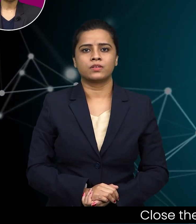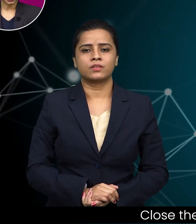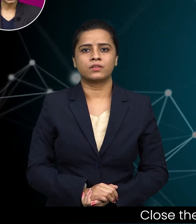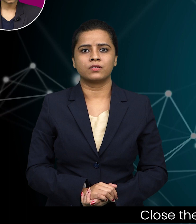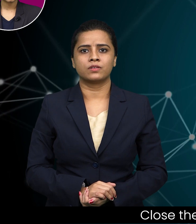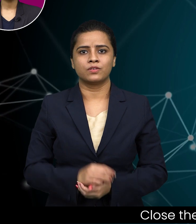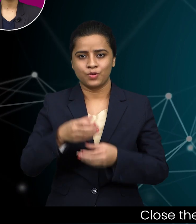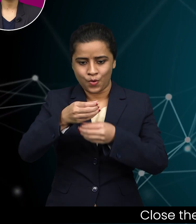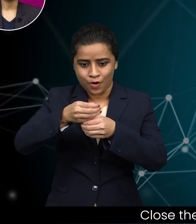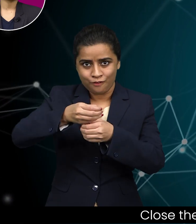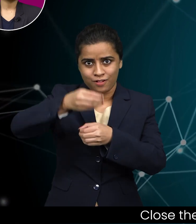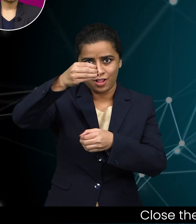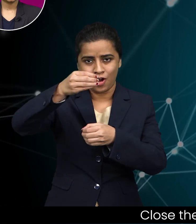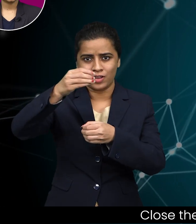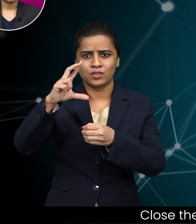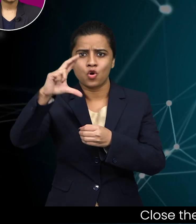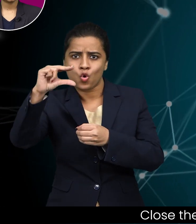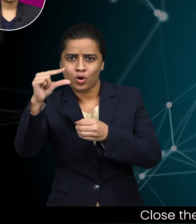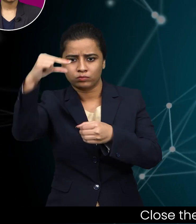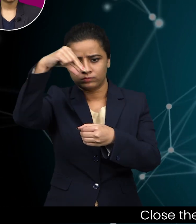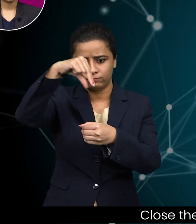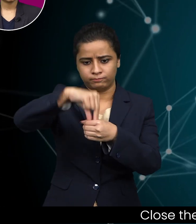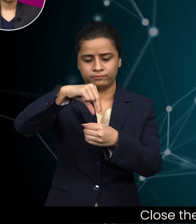Close the flask with a cork.